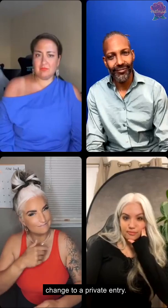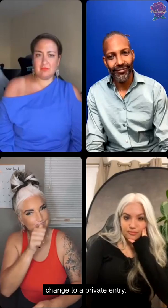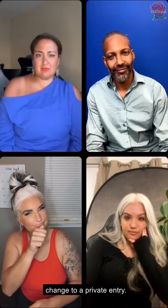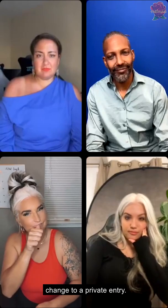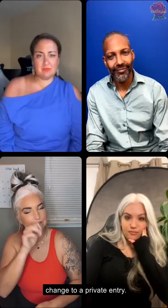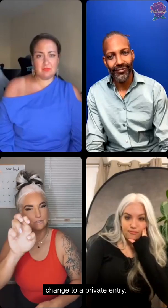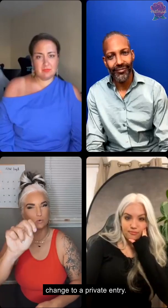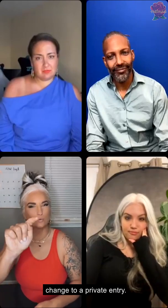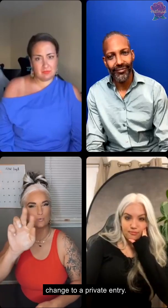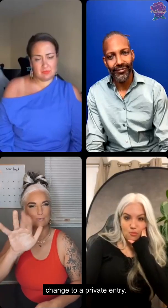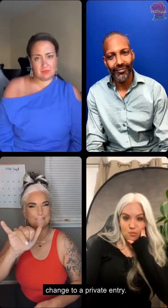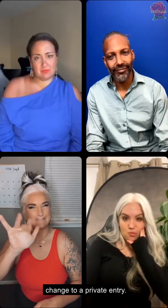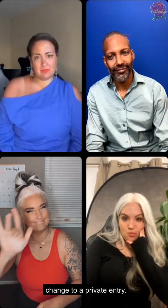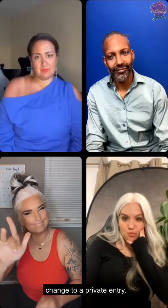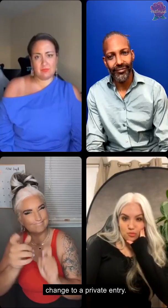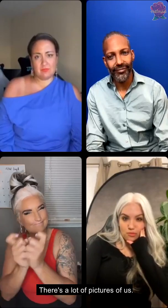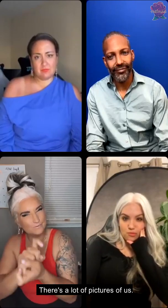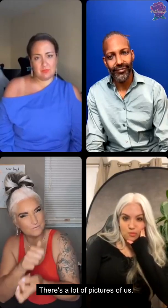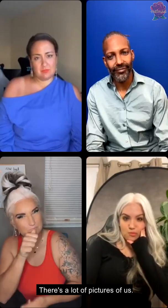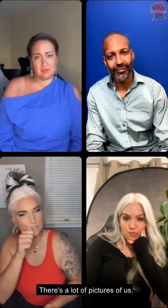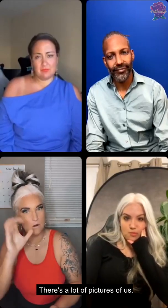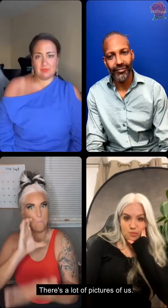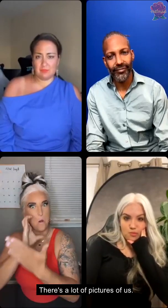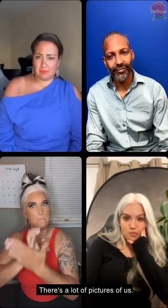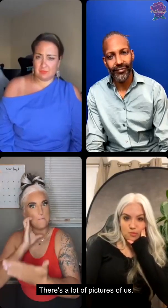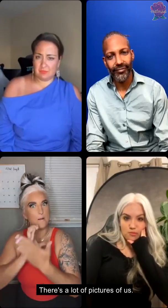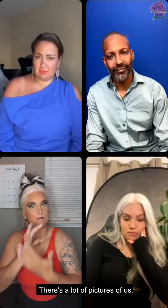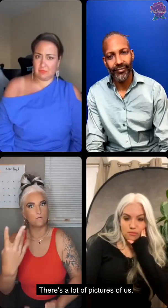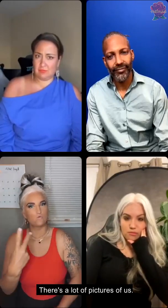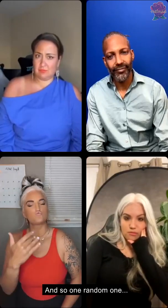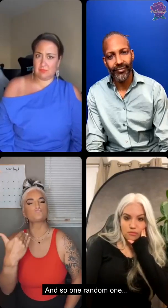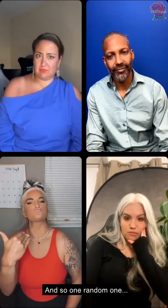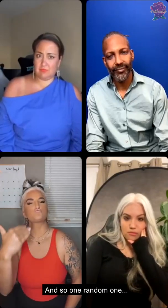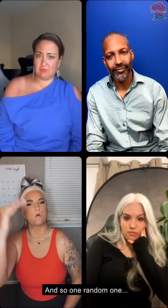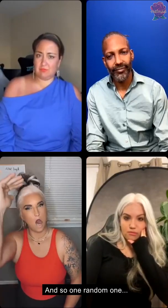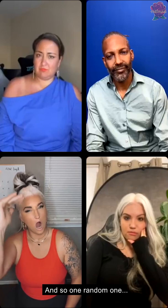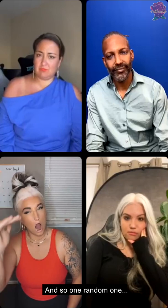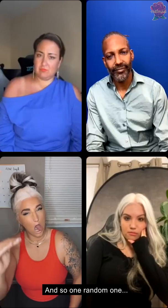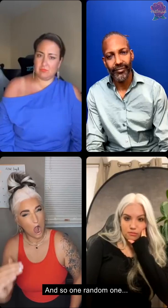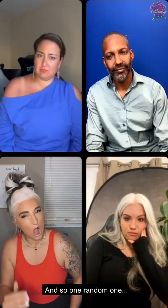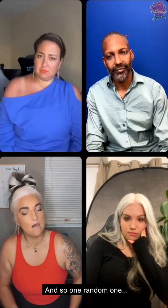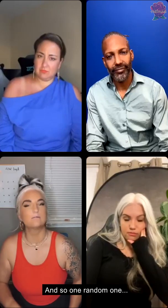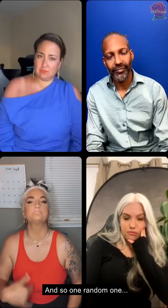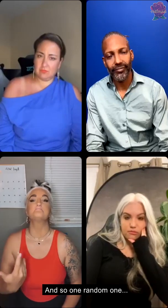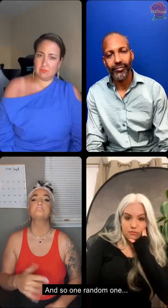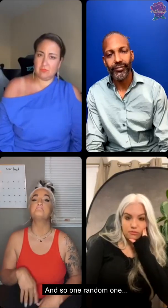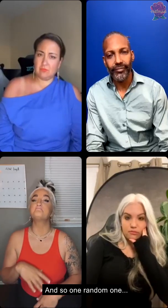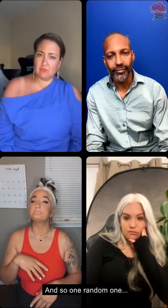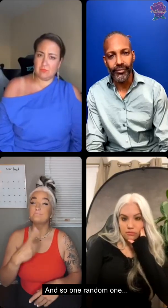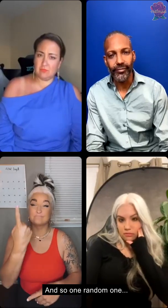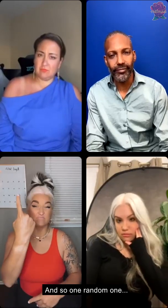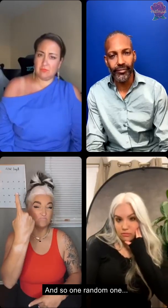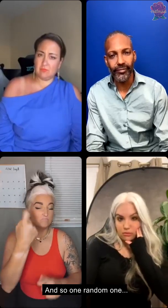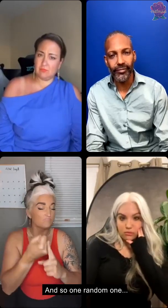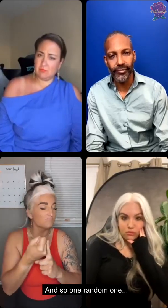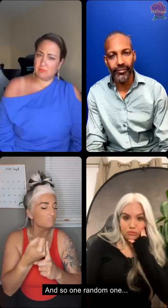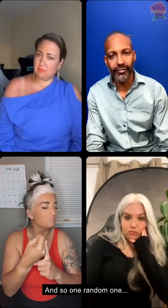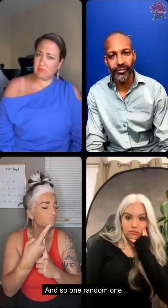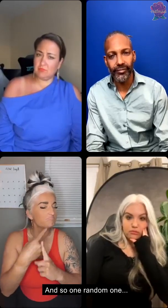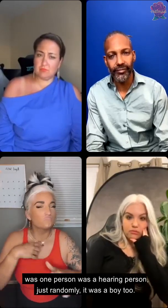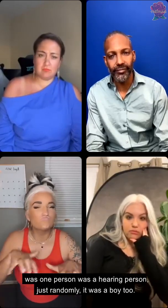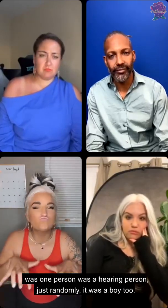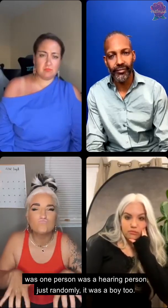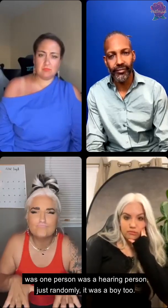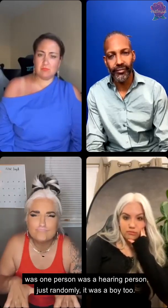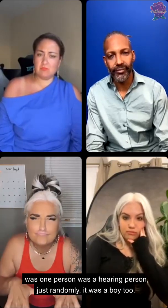please, do change that private entry. There's a lot of pictures of us. And so one like